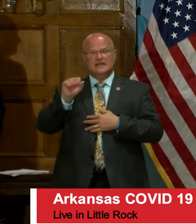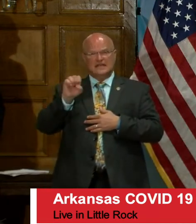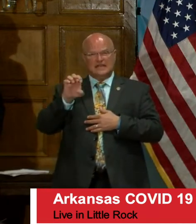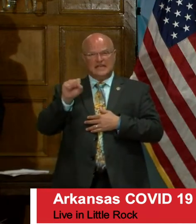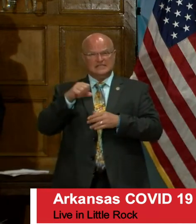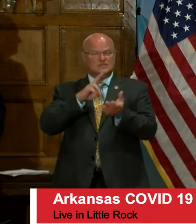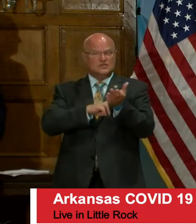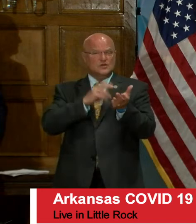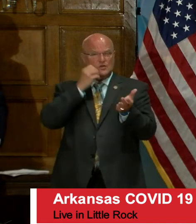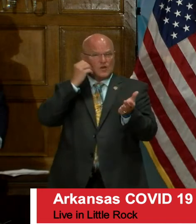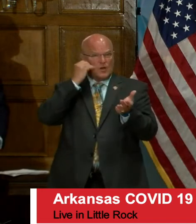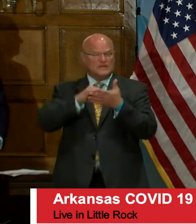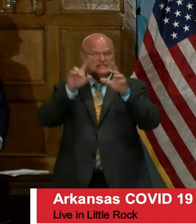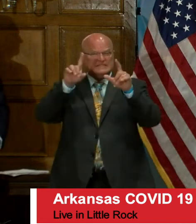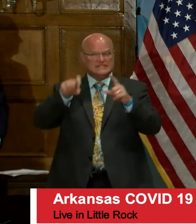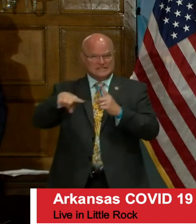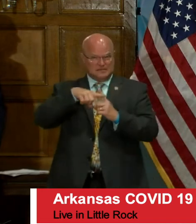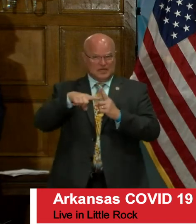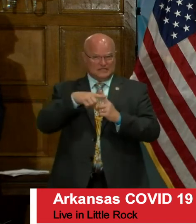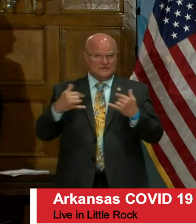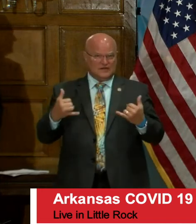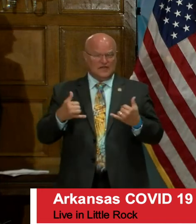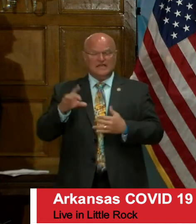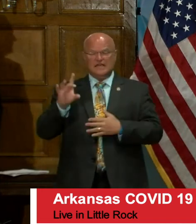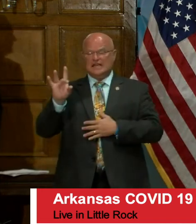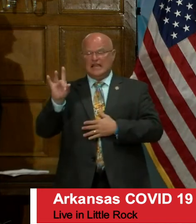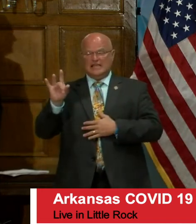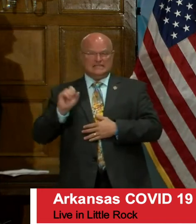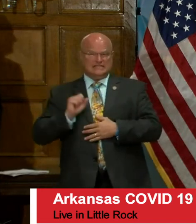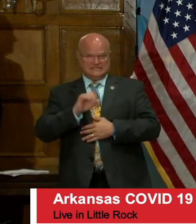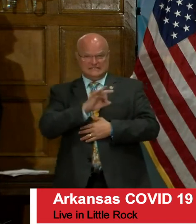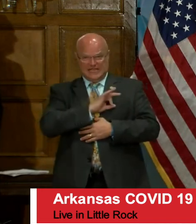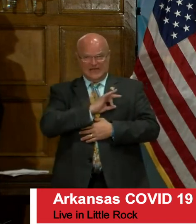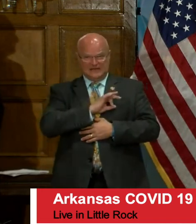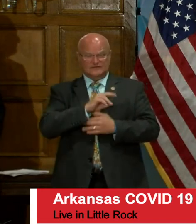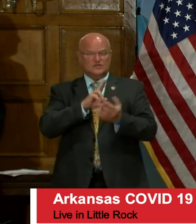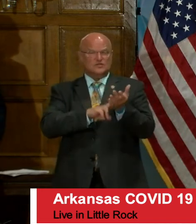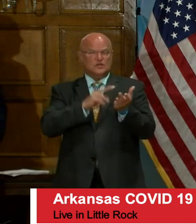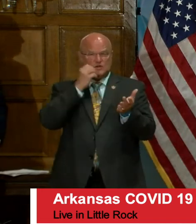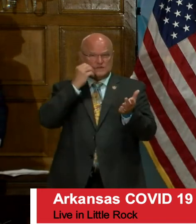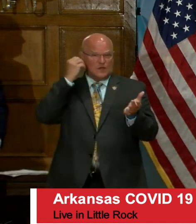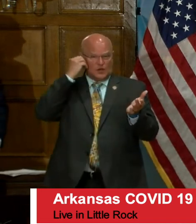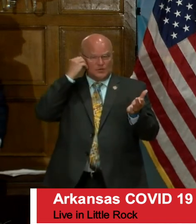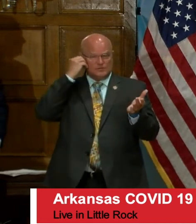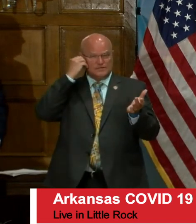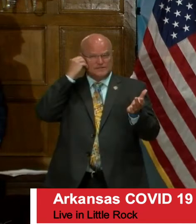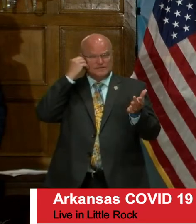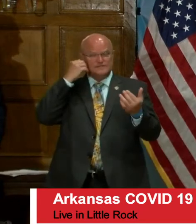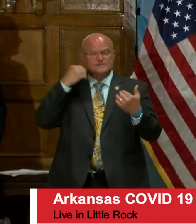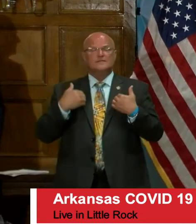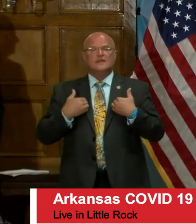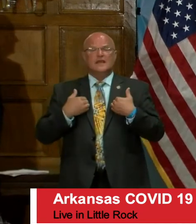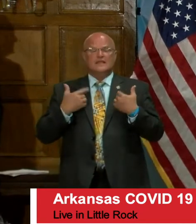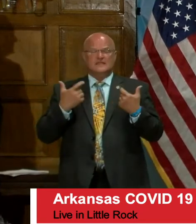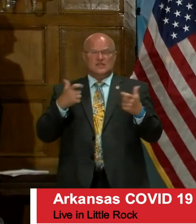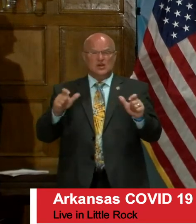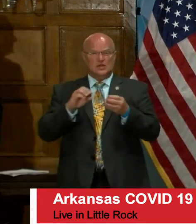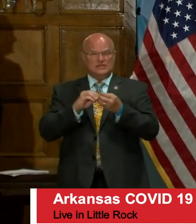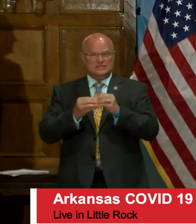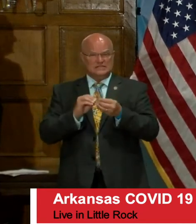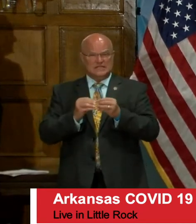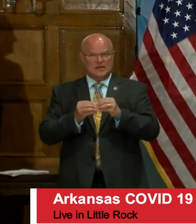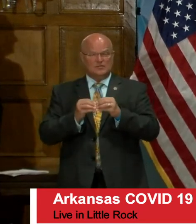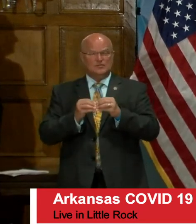cases in nursing homes that have tested positive, and 18 staff that have tested positive. We have had the largest